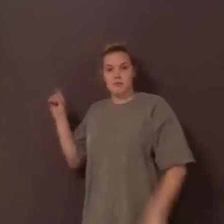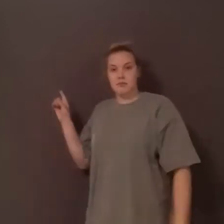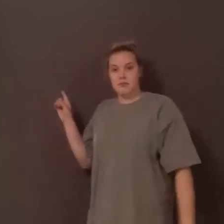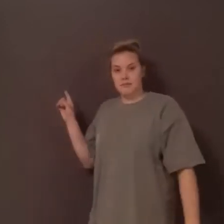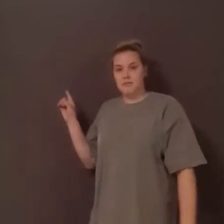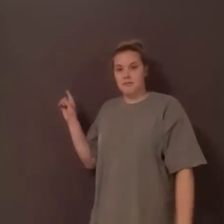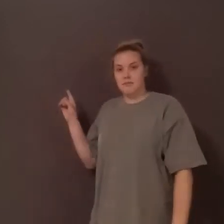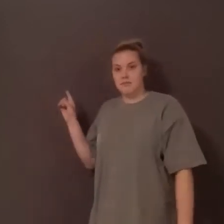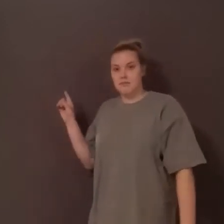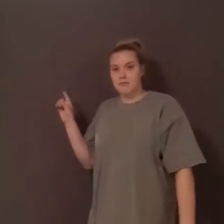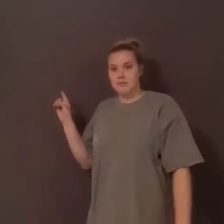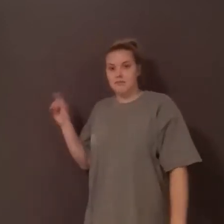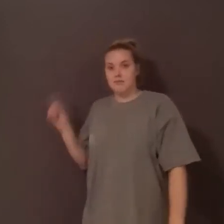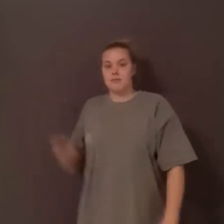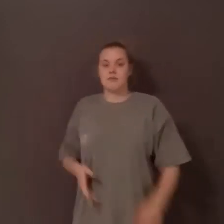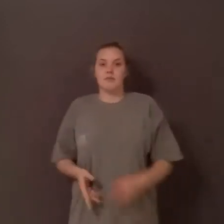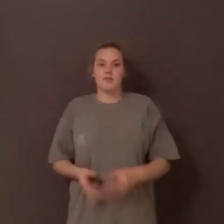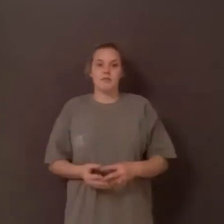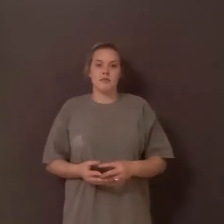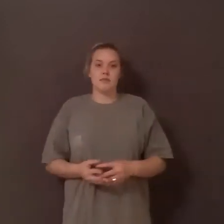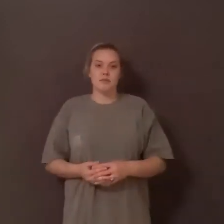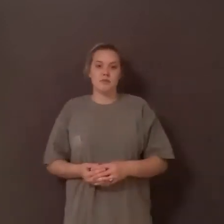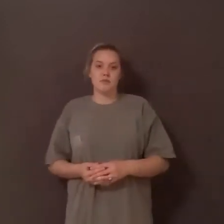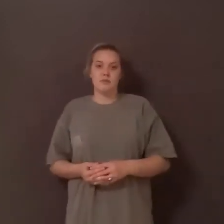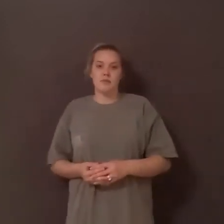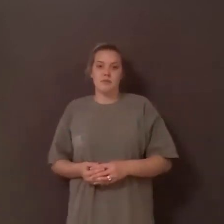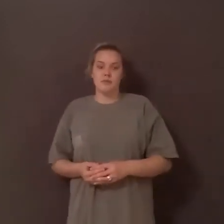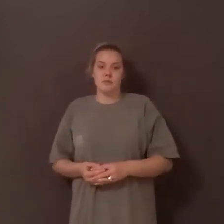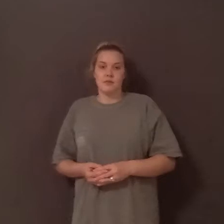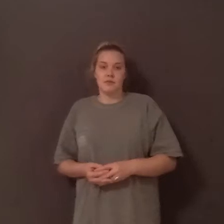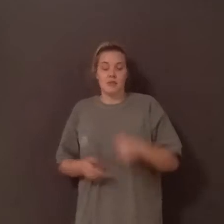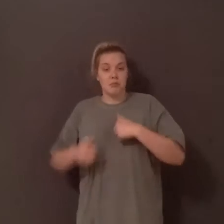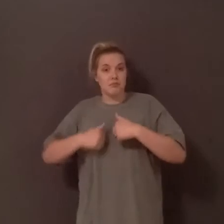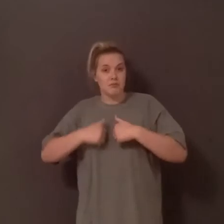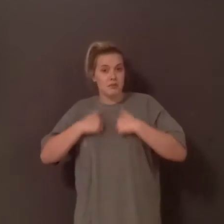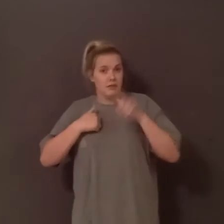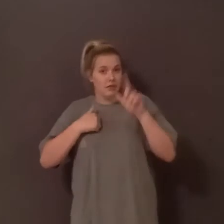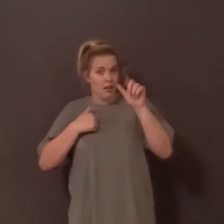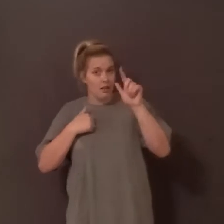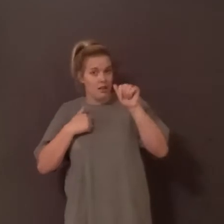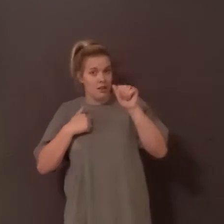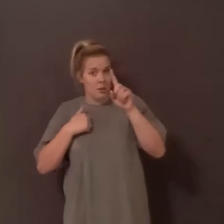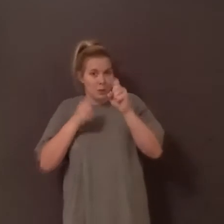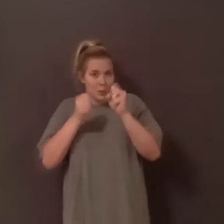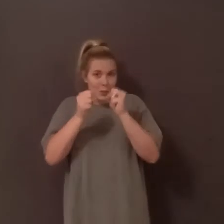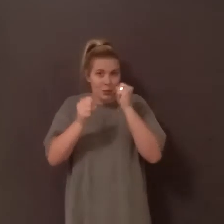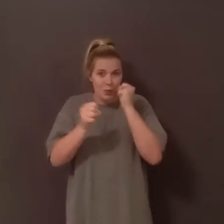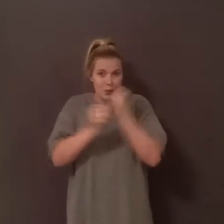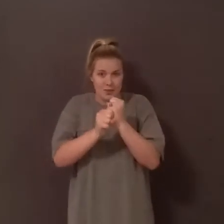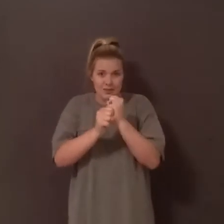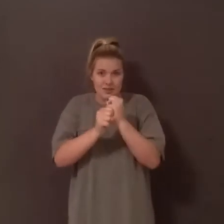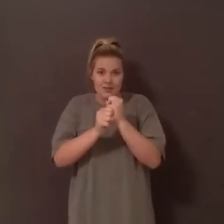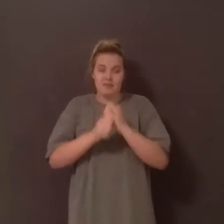Have you driven in L.A. before, Louis? I've been living in LA for the last year. Get out of town. Yeah. Where do you live? North